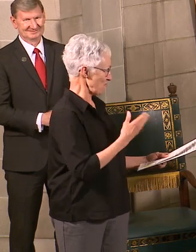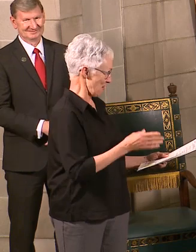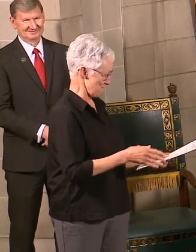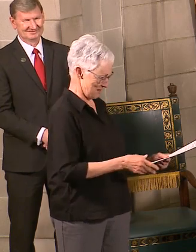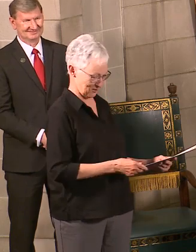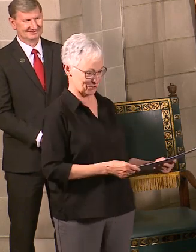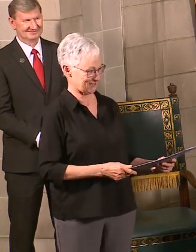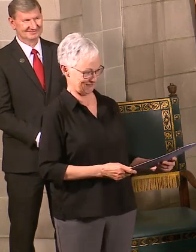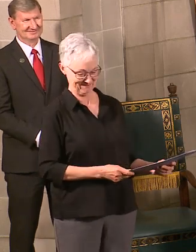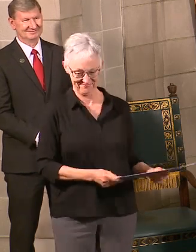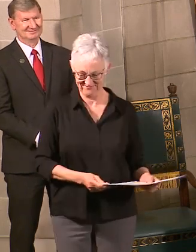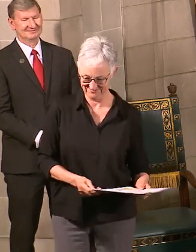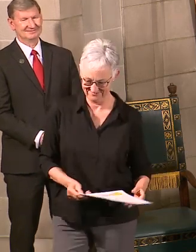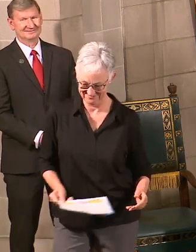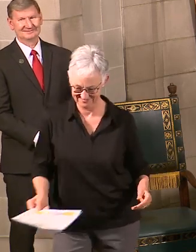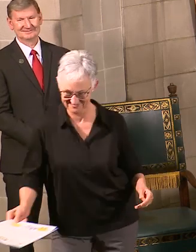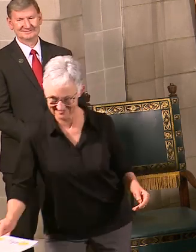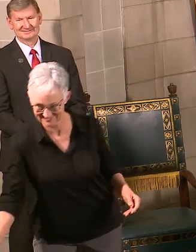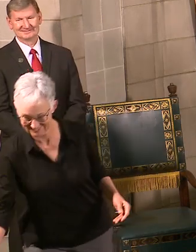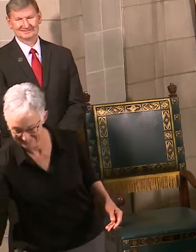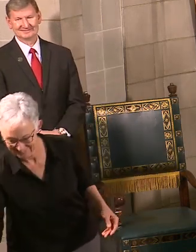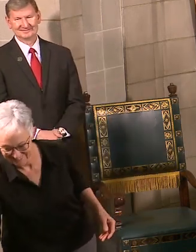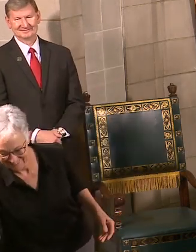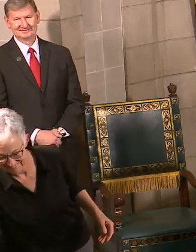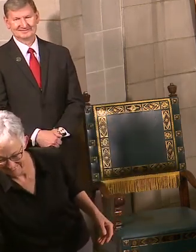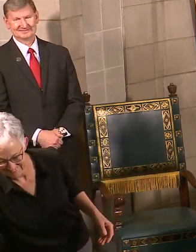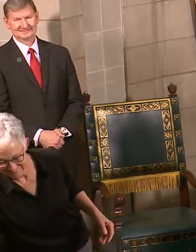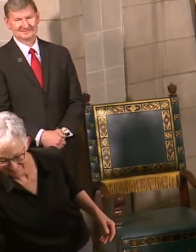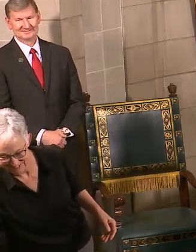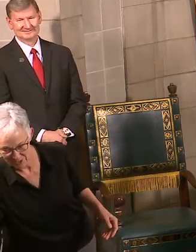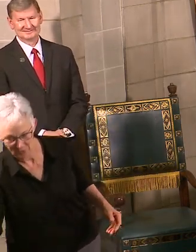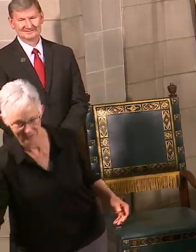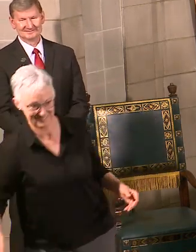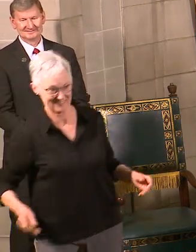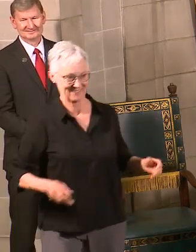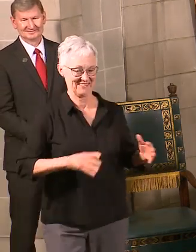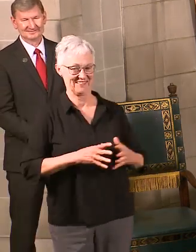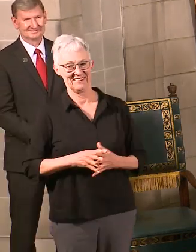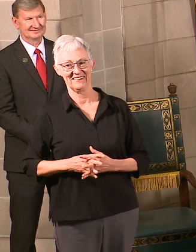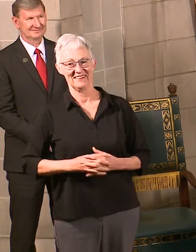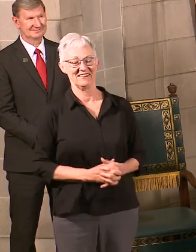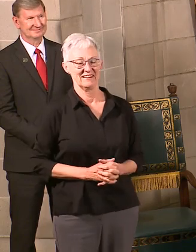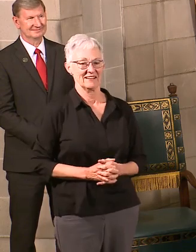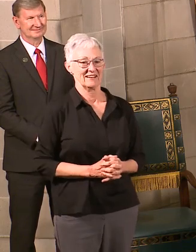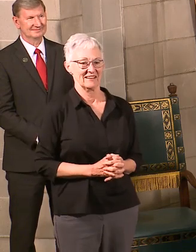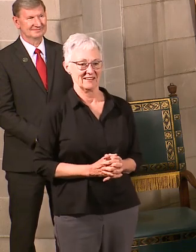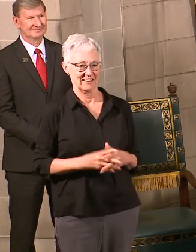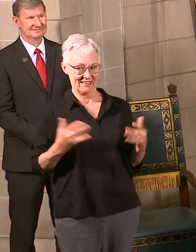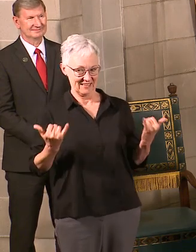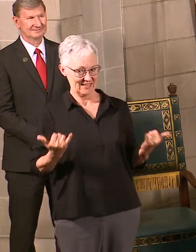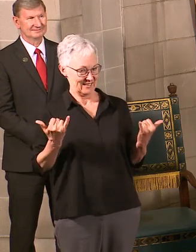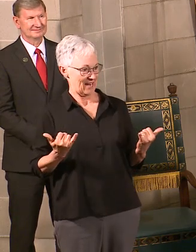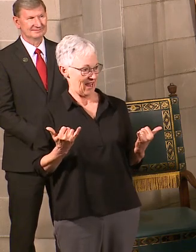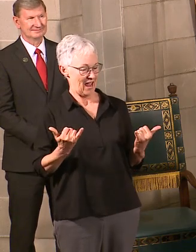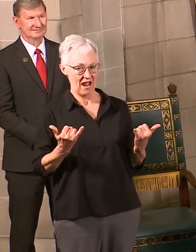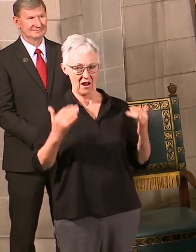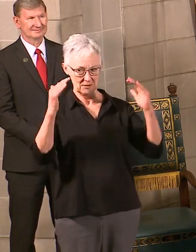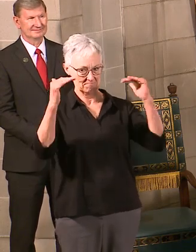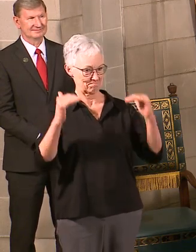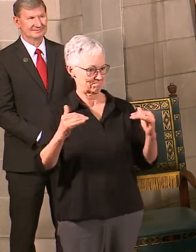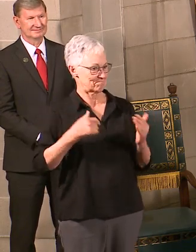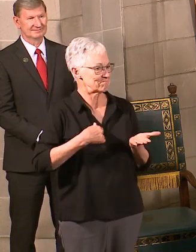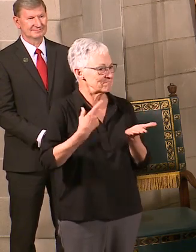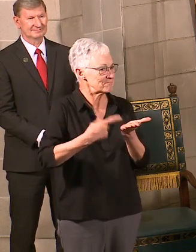Thank you for all your great work, Frances. Appreciate it. All right. So next I want to talk